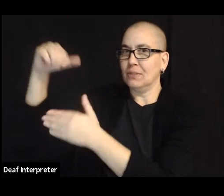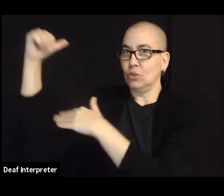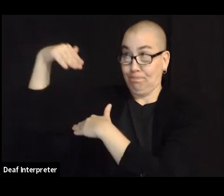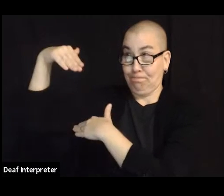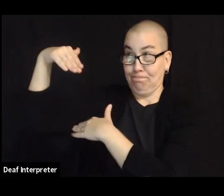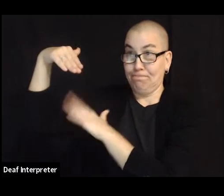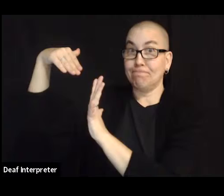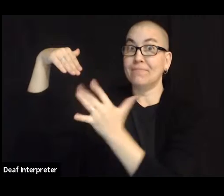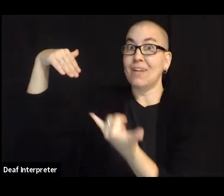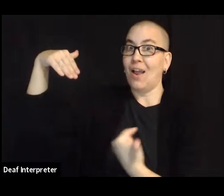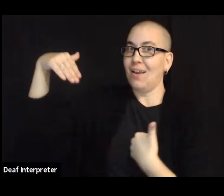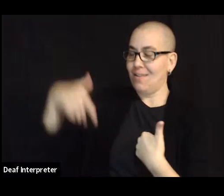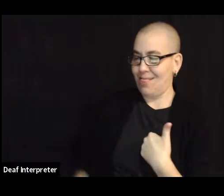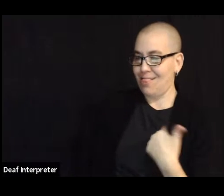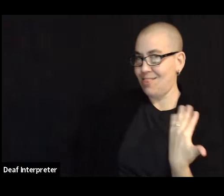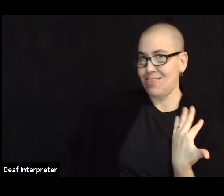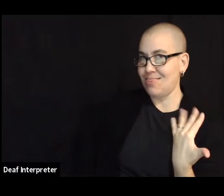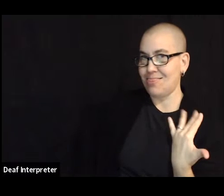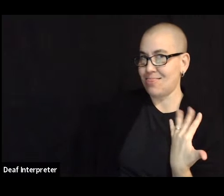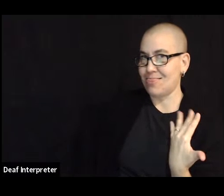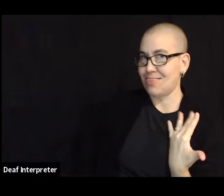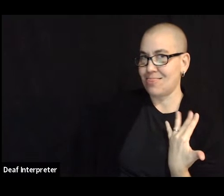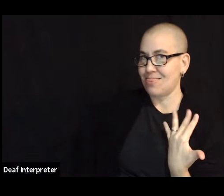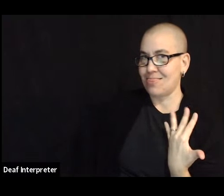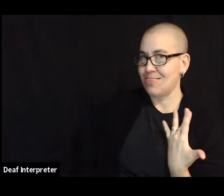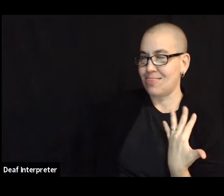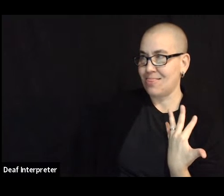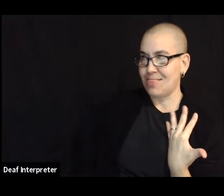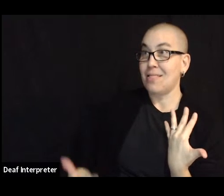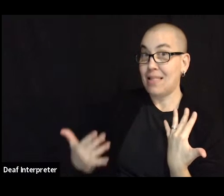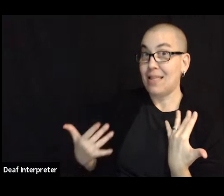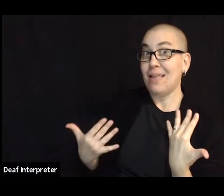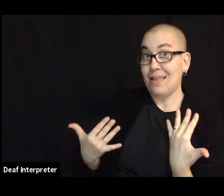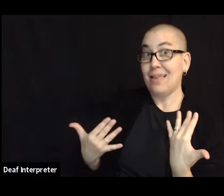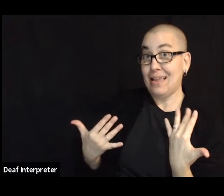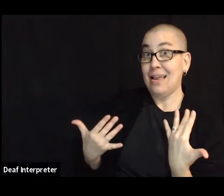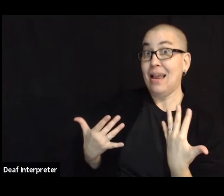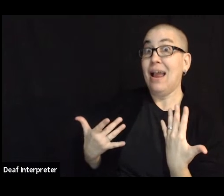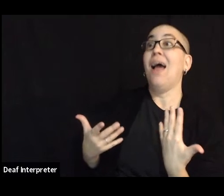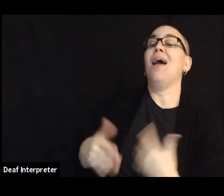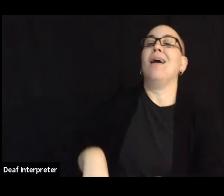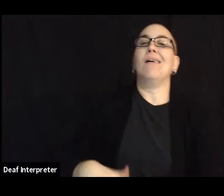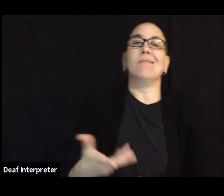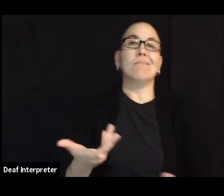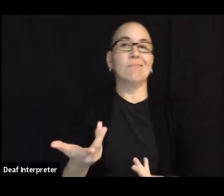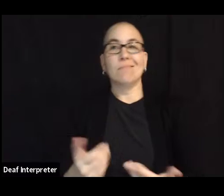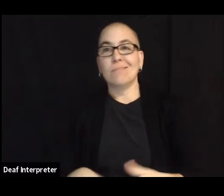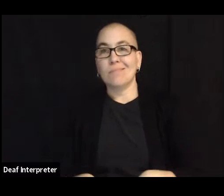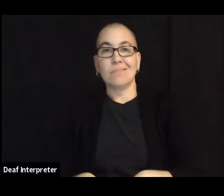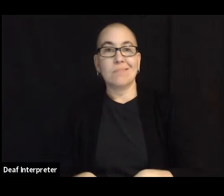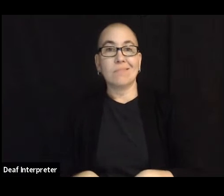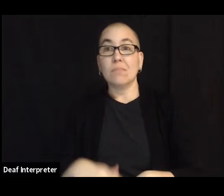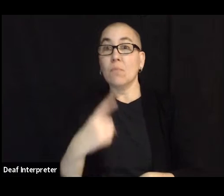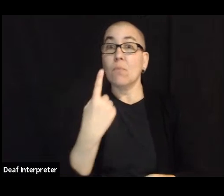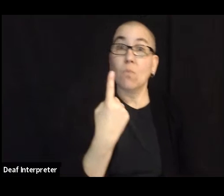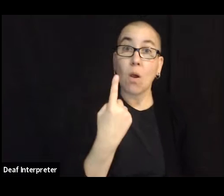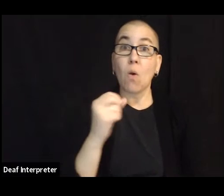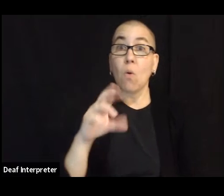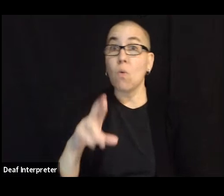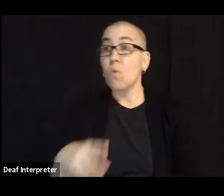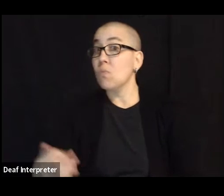people who have completed the vaccine series. So one or more doses will essentially be a total of all the